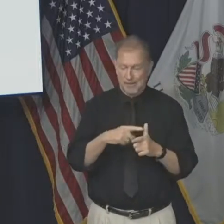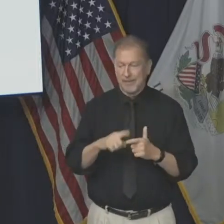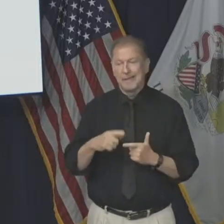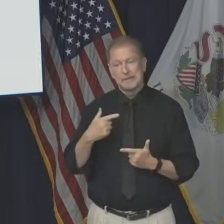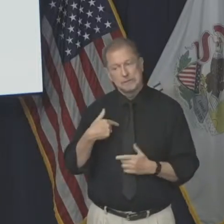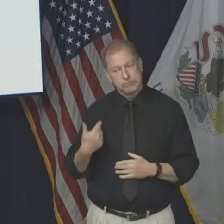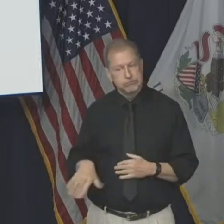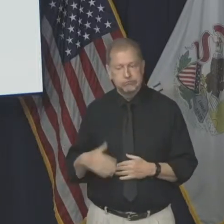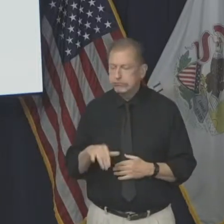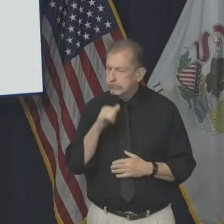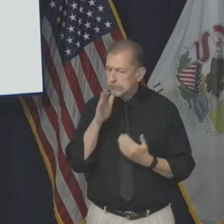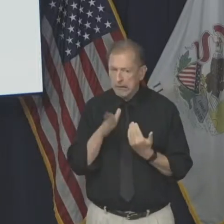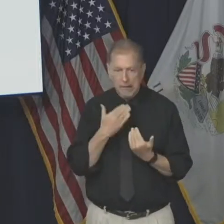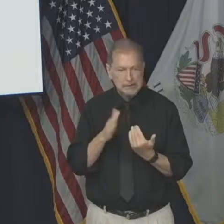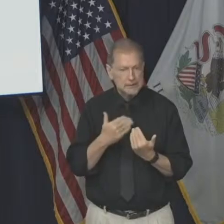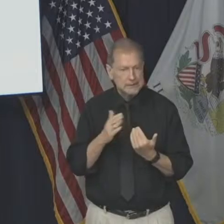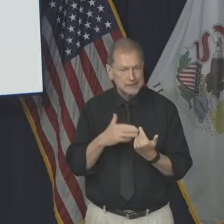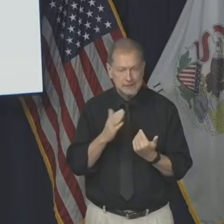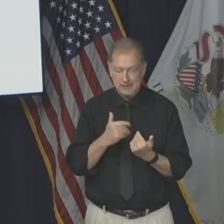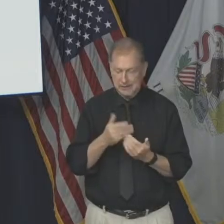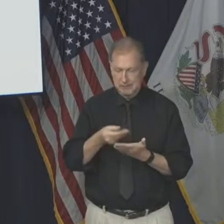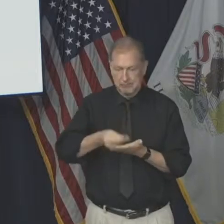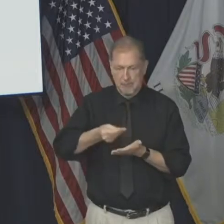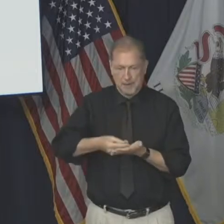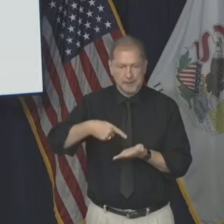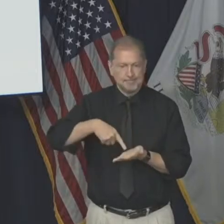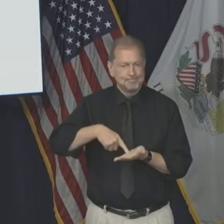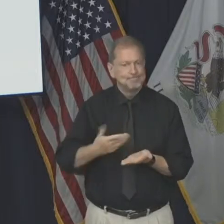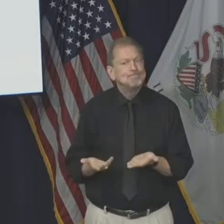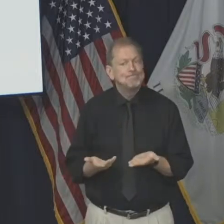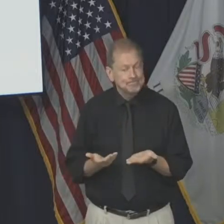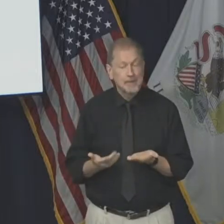The options, as I laid them out at the beginning of this